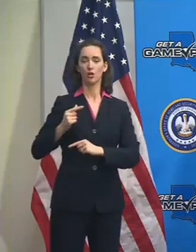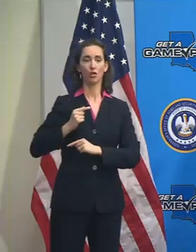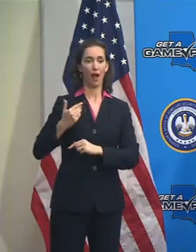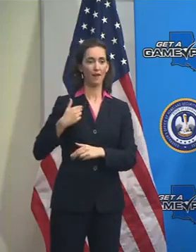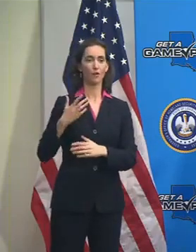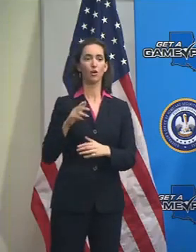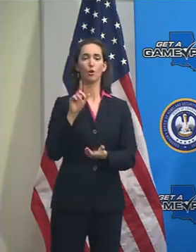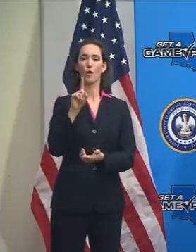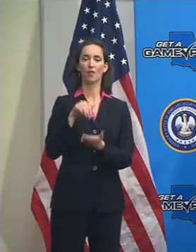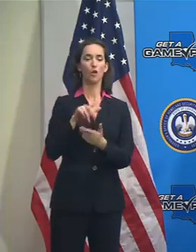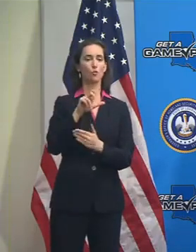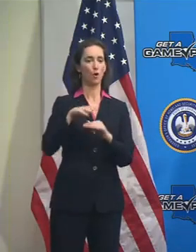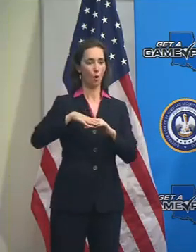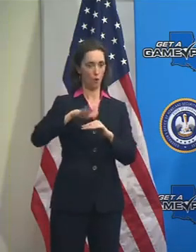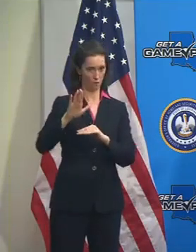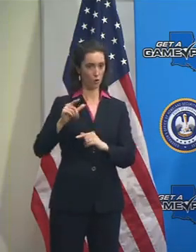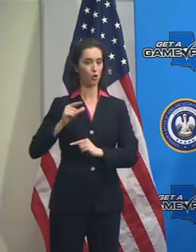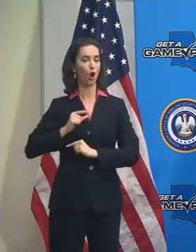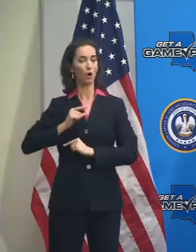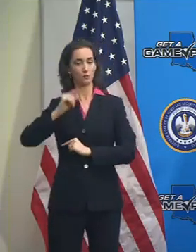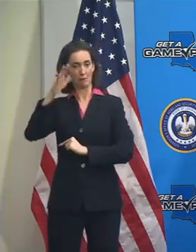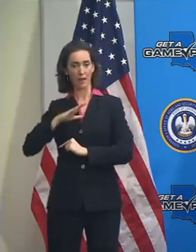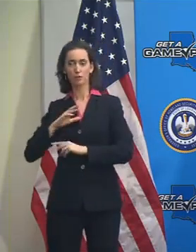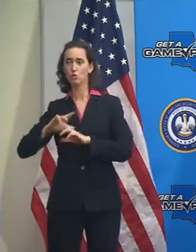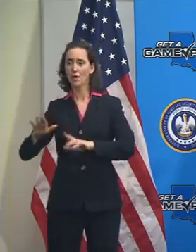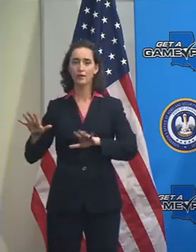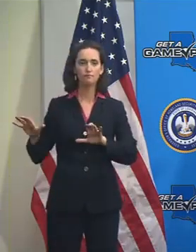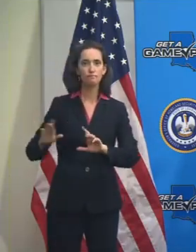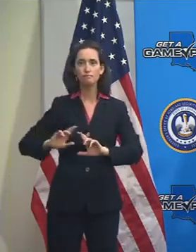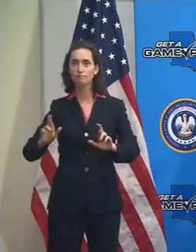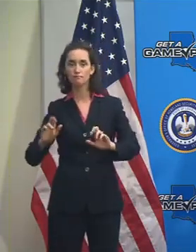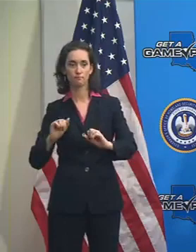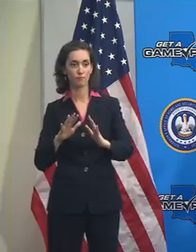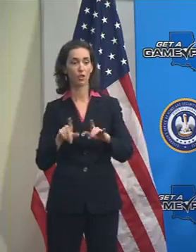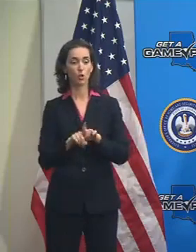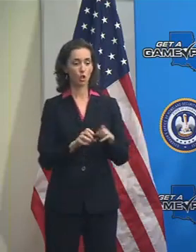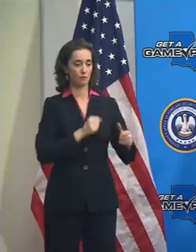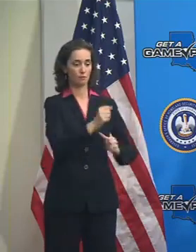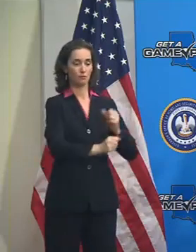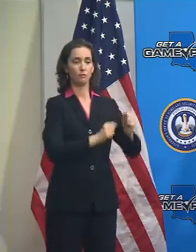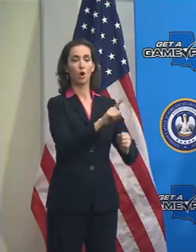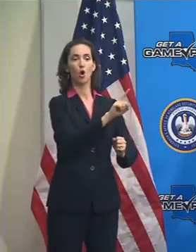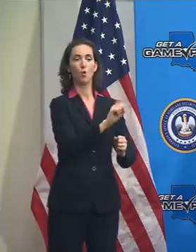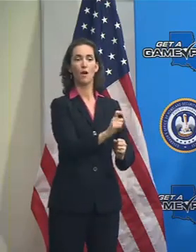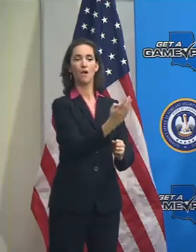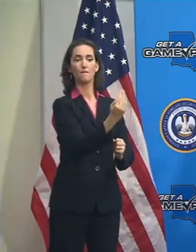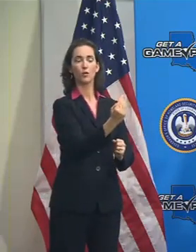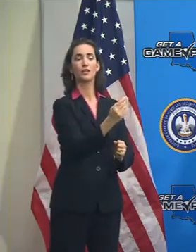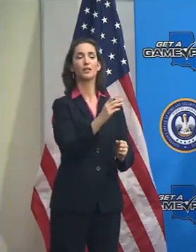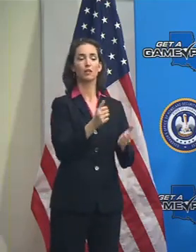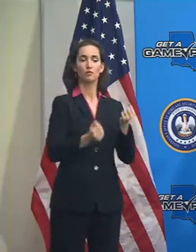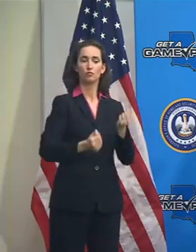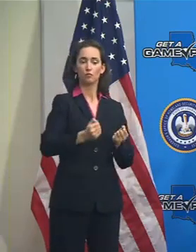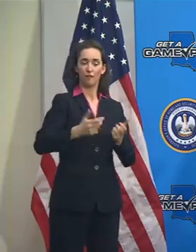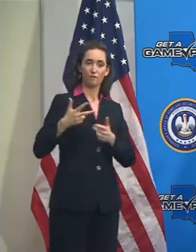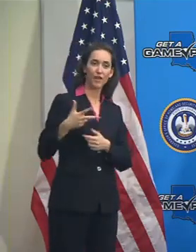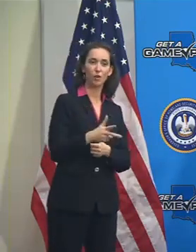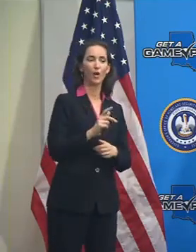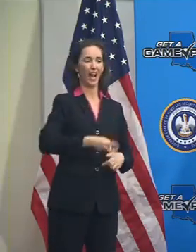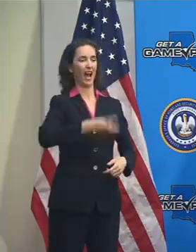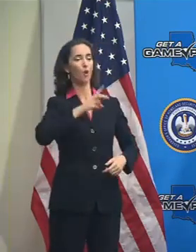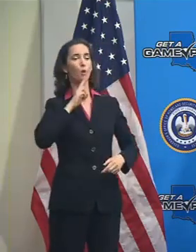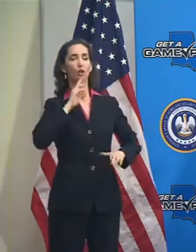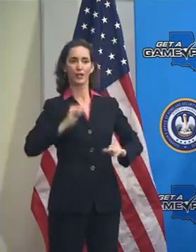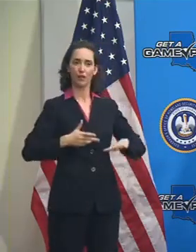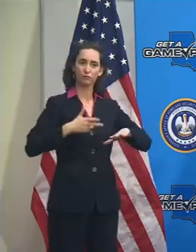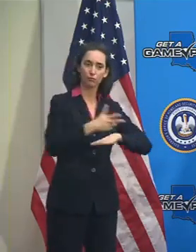emergency operations, and they have pre-positioned 114 high-water vehicles, 56